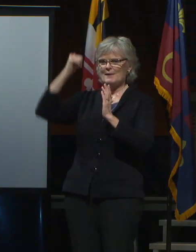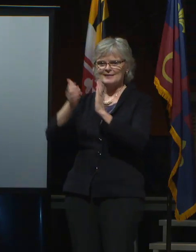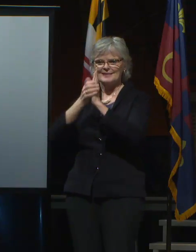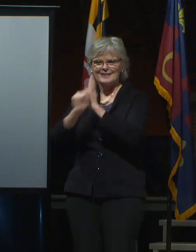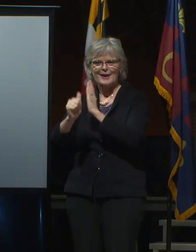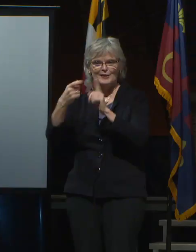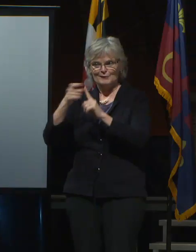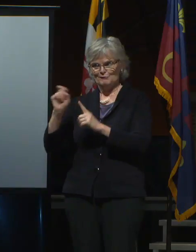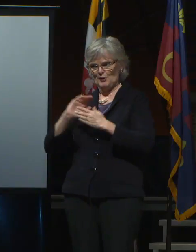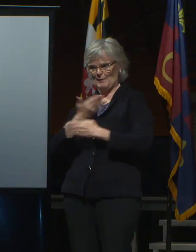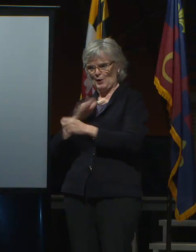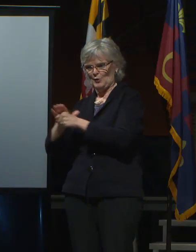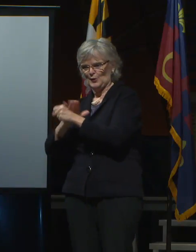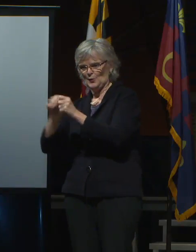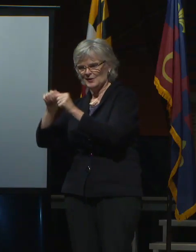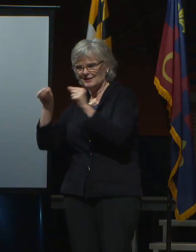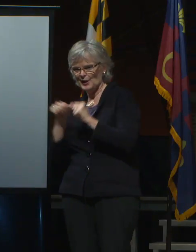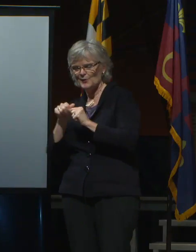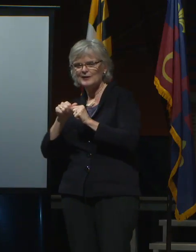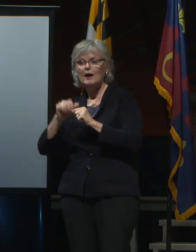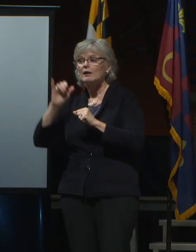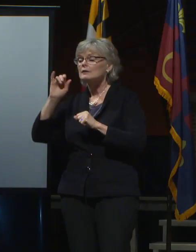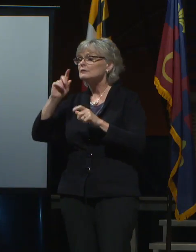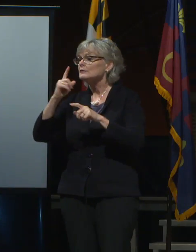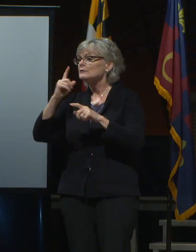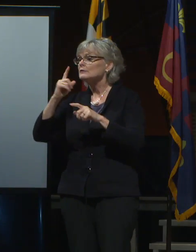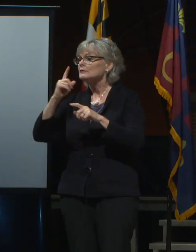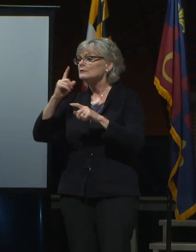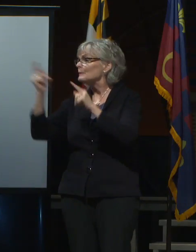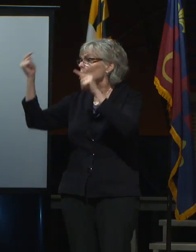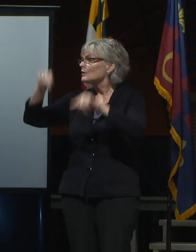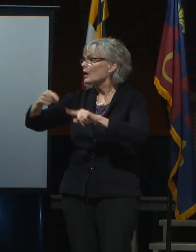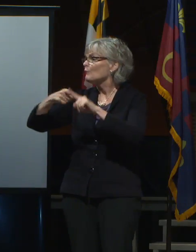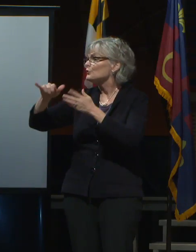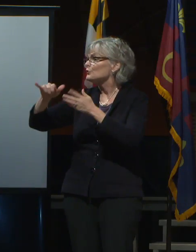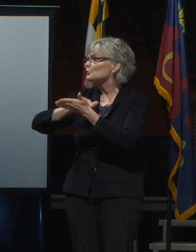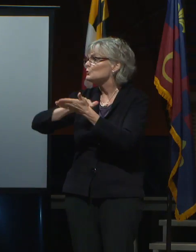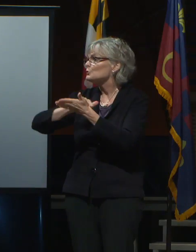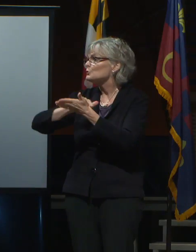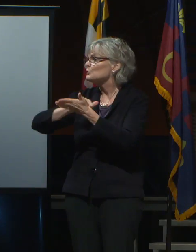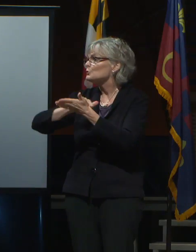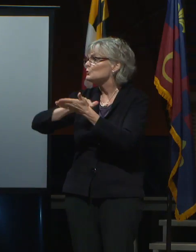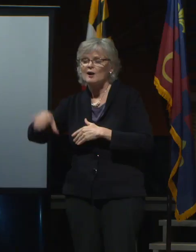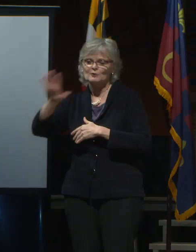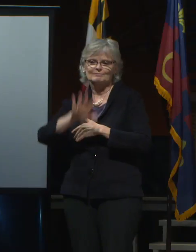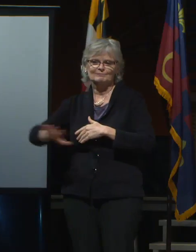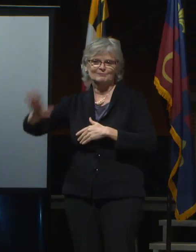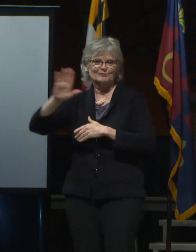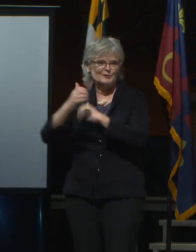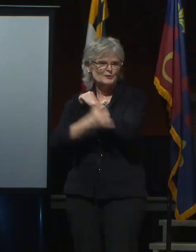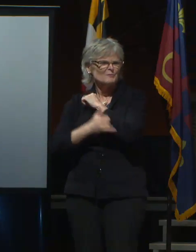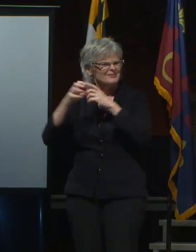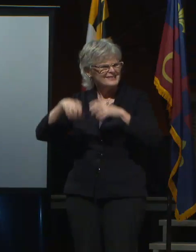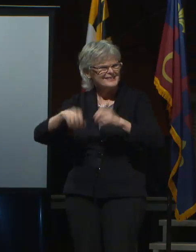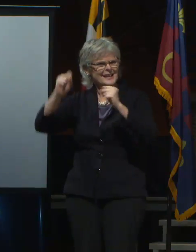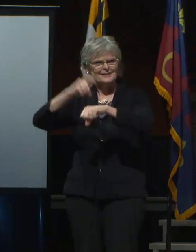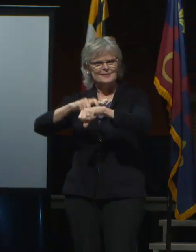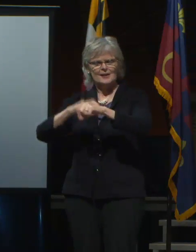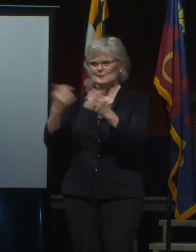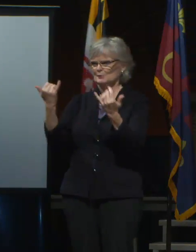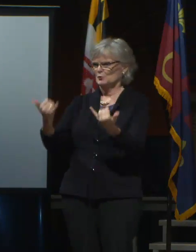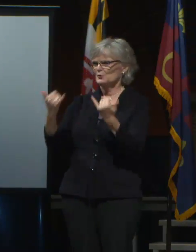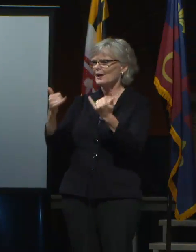from the local area, as well as from New York, Chicago, and around the country. Please do take time